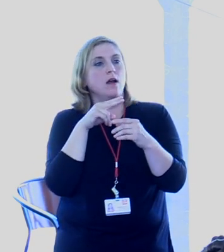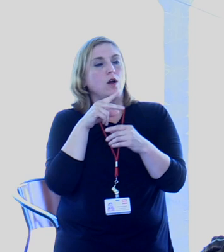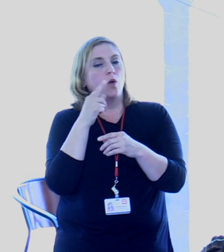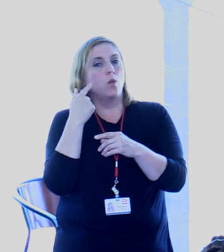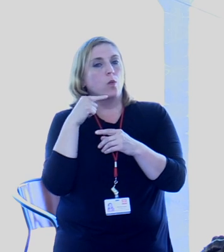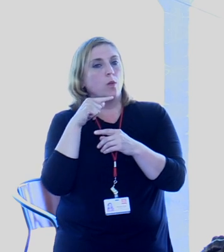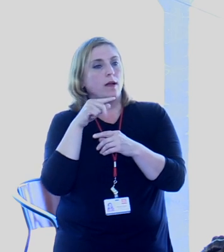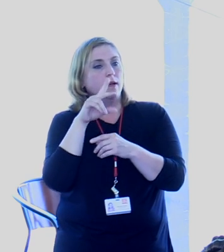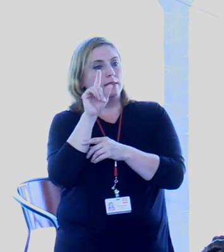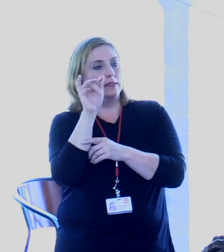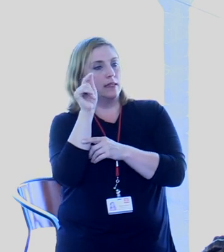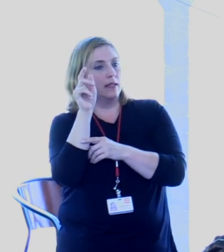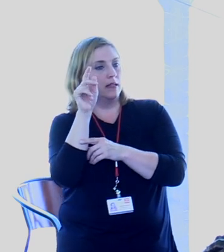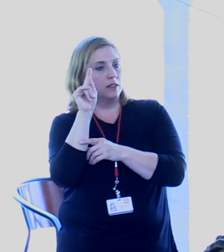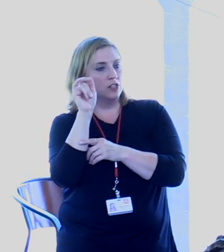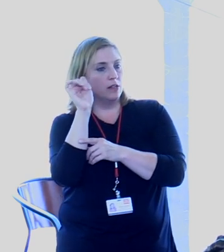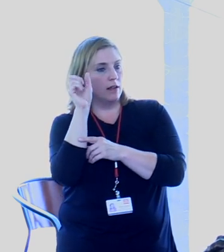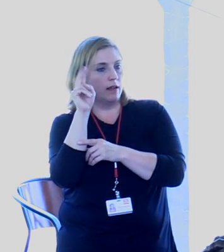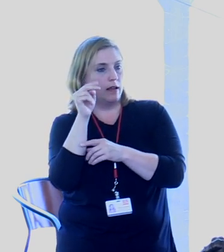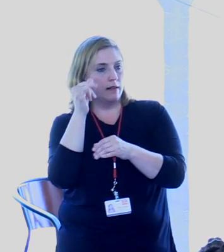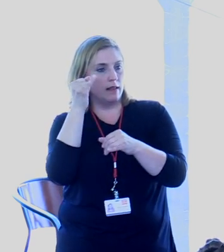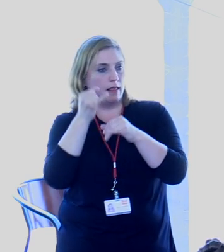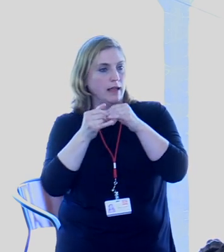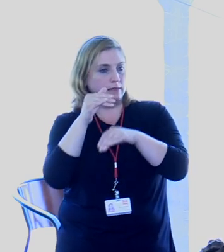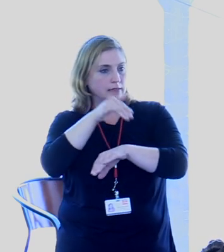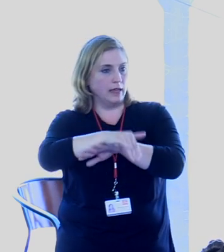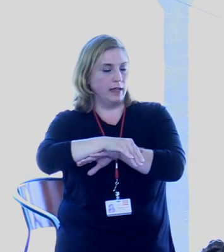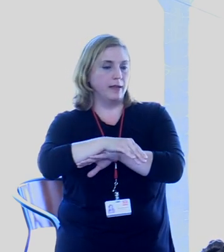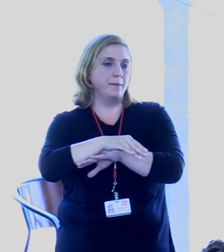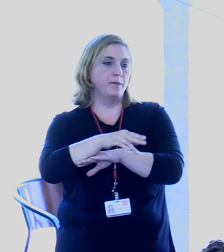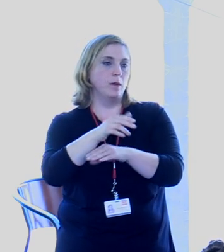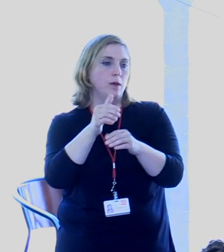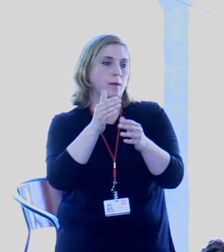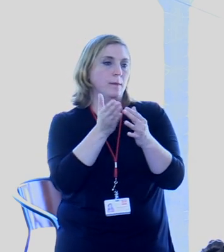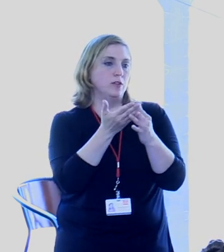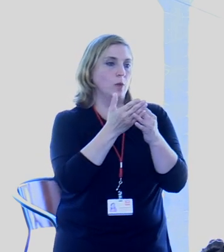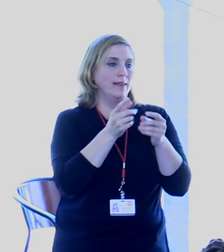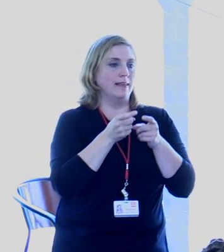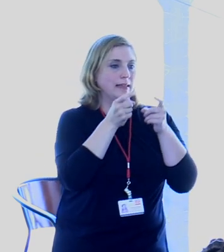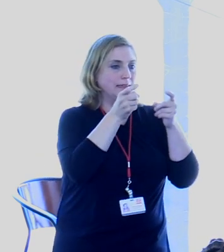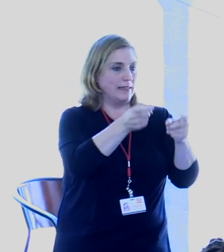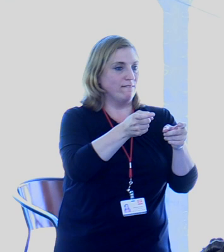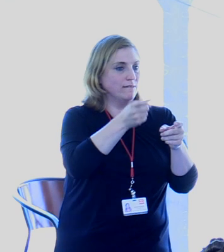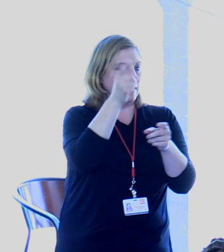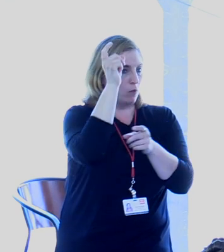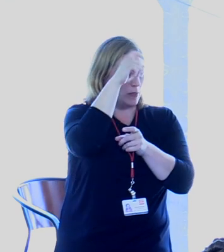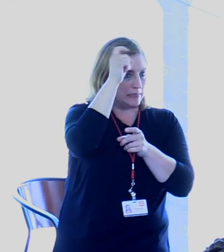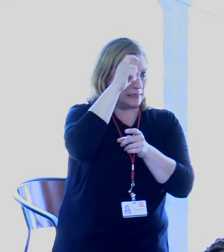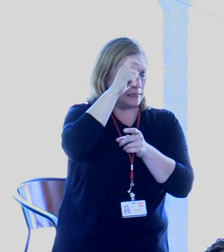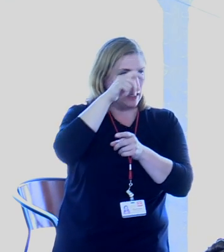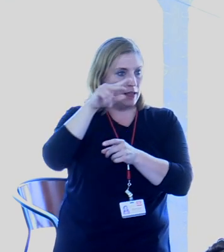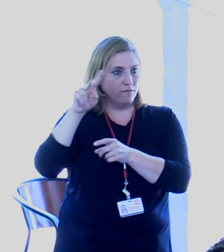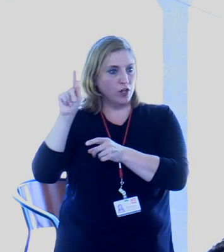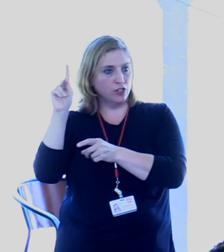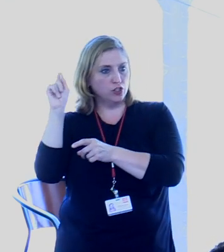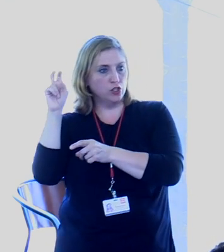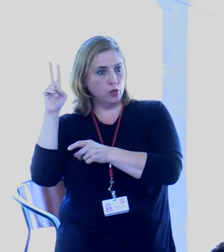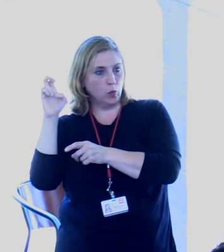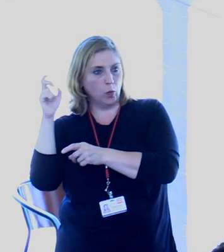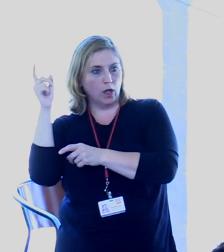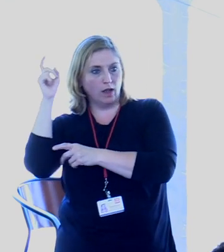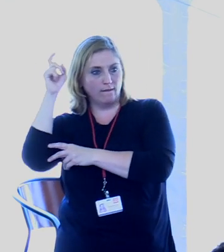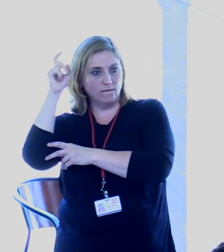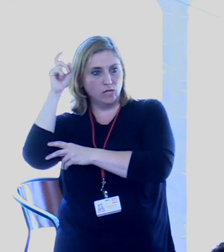we made a distinction last night, Dr. Hahn did, between the gift of wisdom and the virtue of